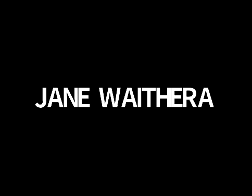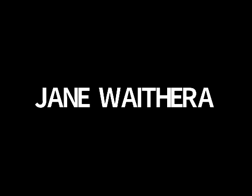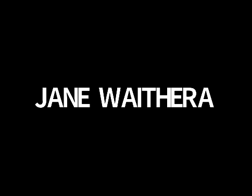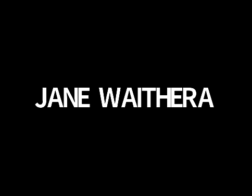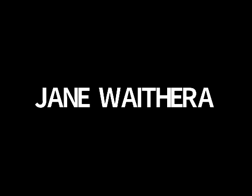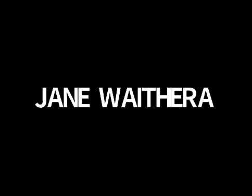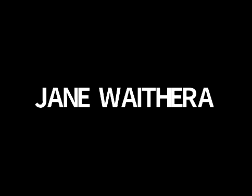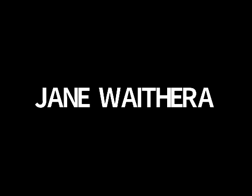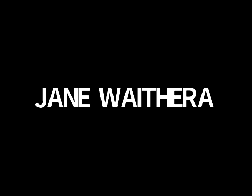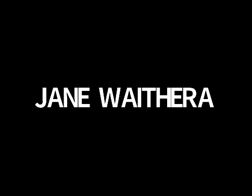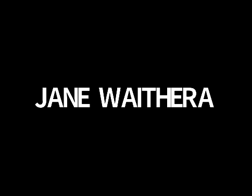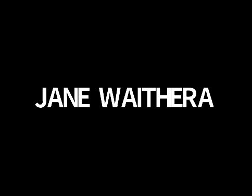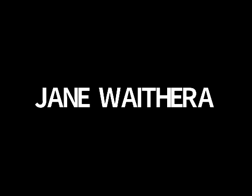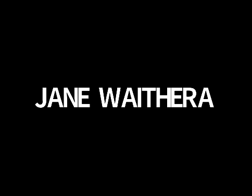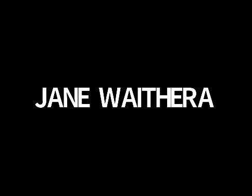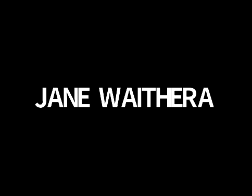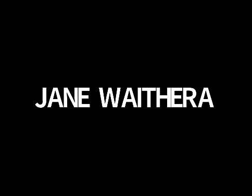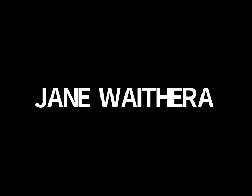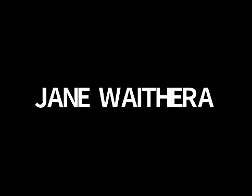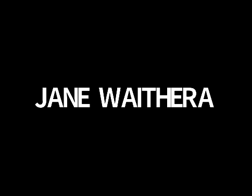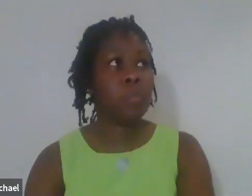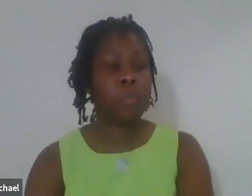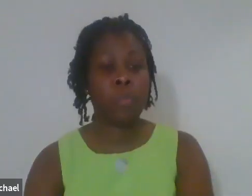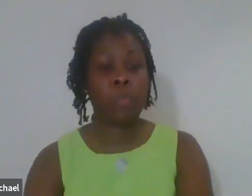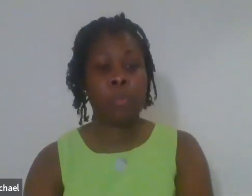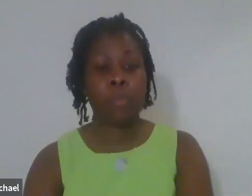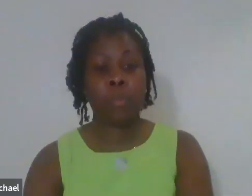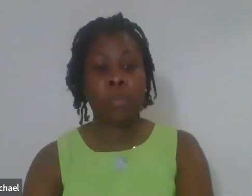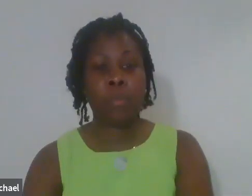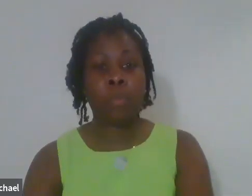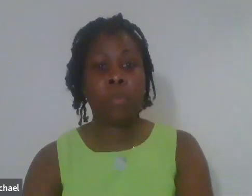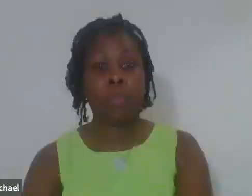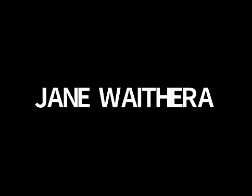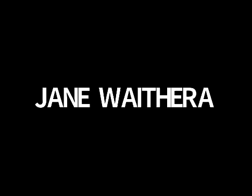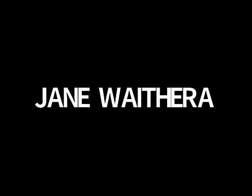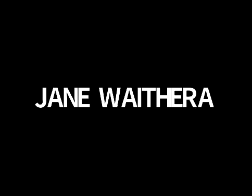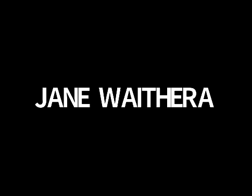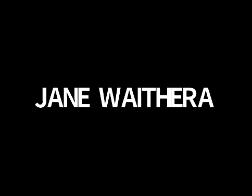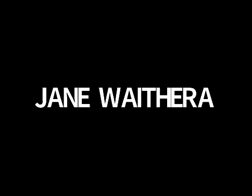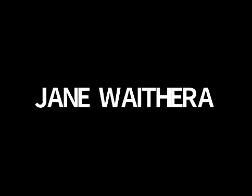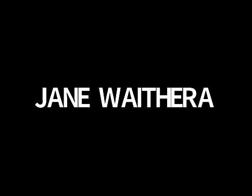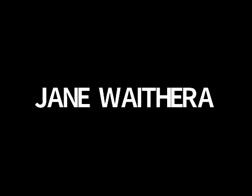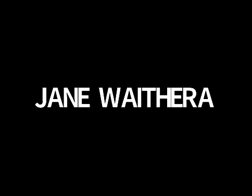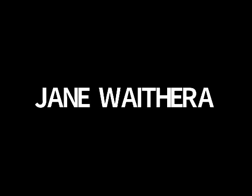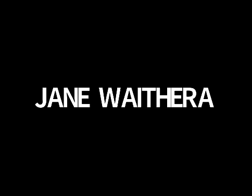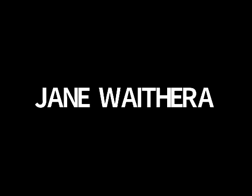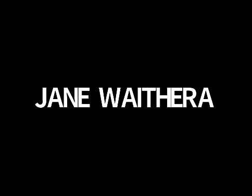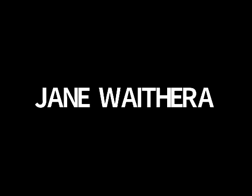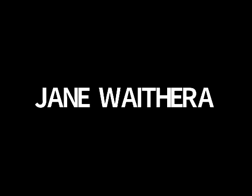very inspiring young woman, hashtag, and I put like at Ashura_Michael.